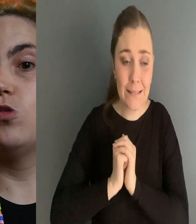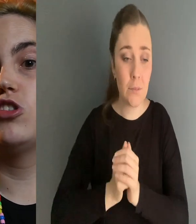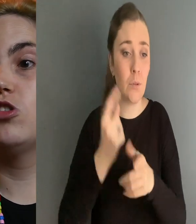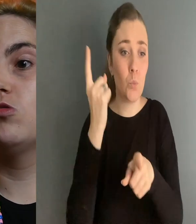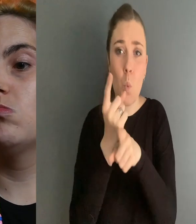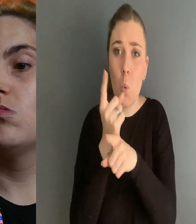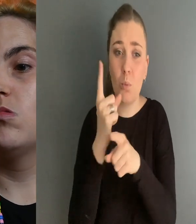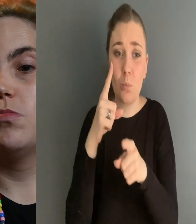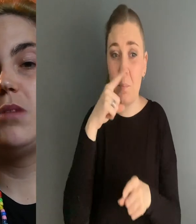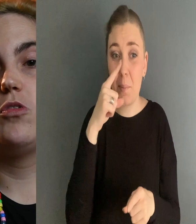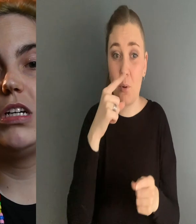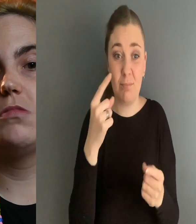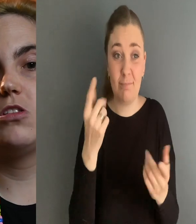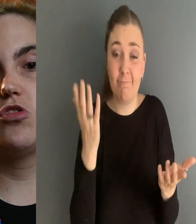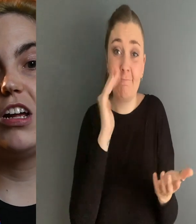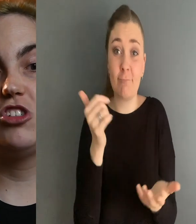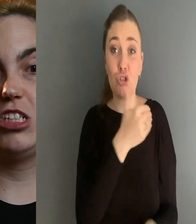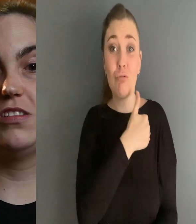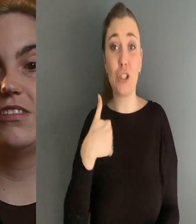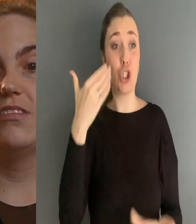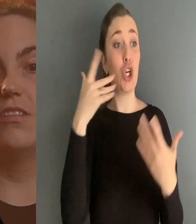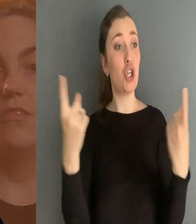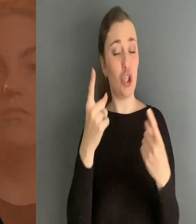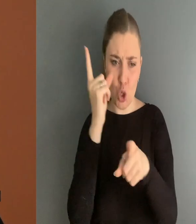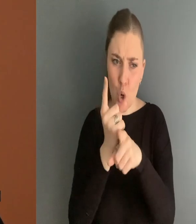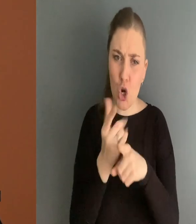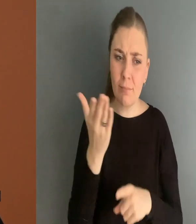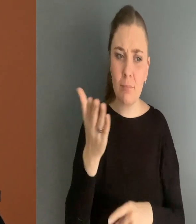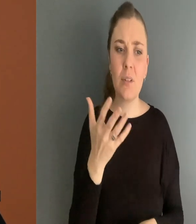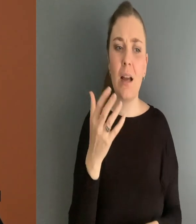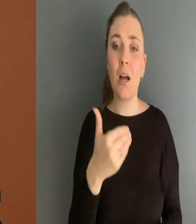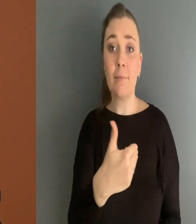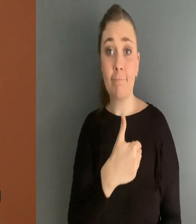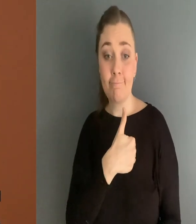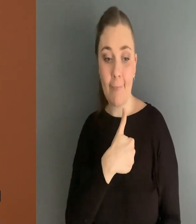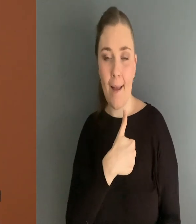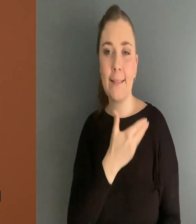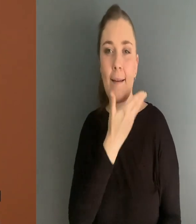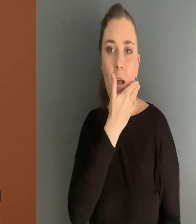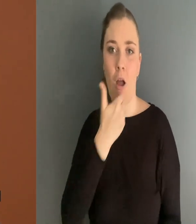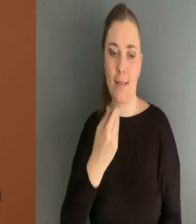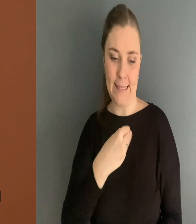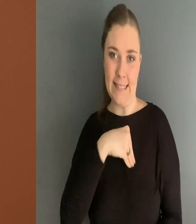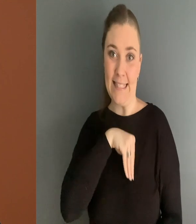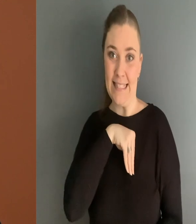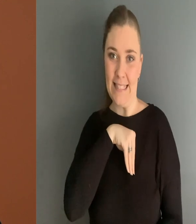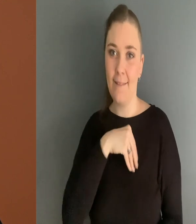Talk to people, even strangers. Just have a piece of kindness in your heart.